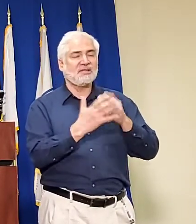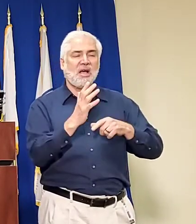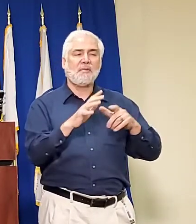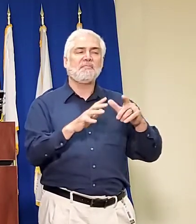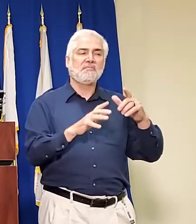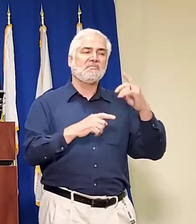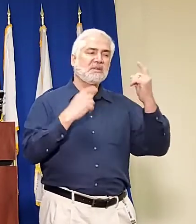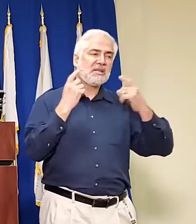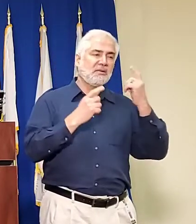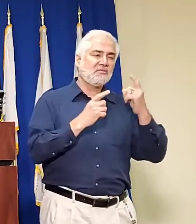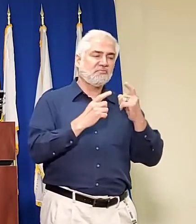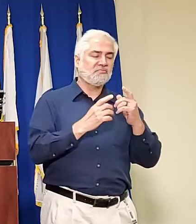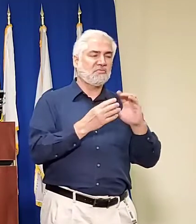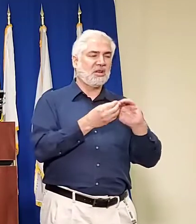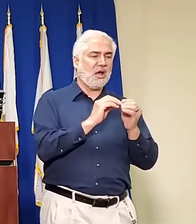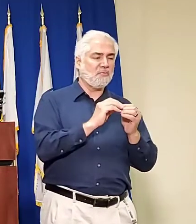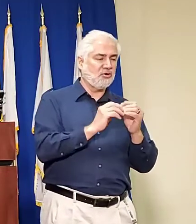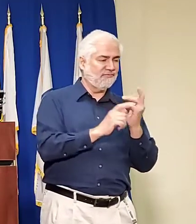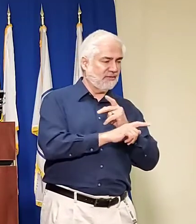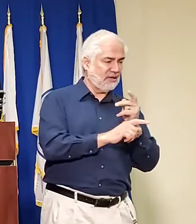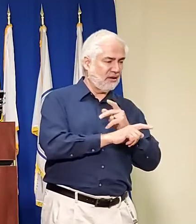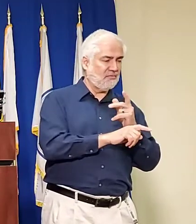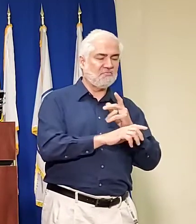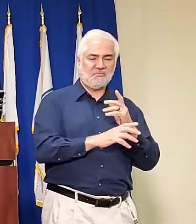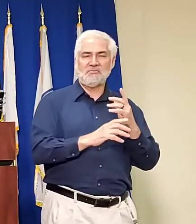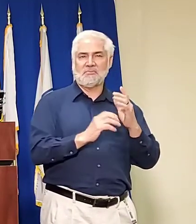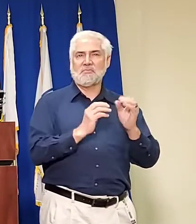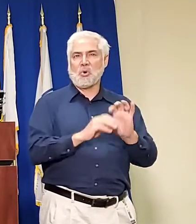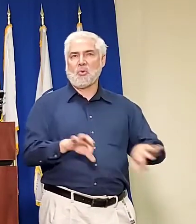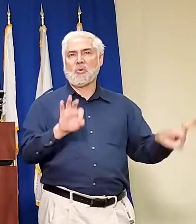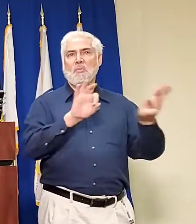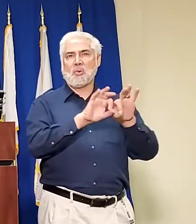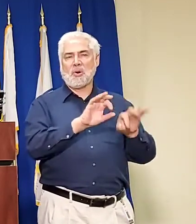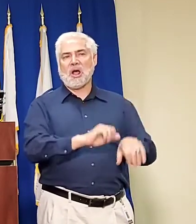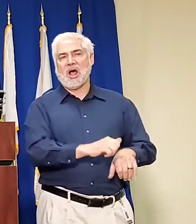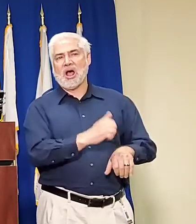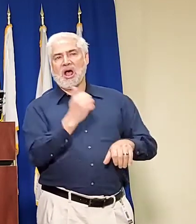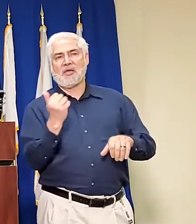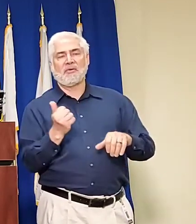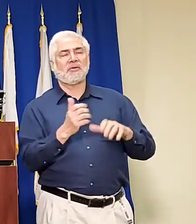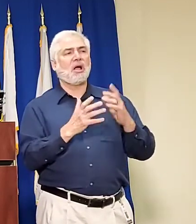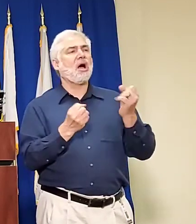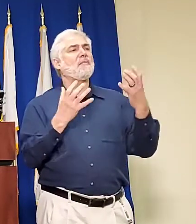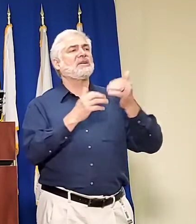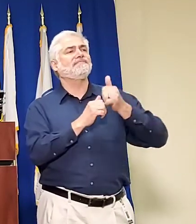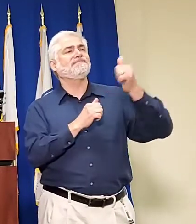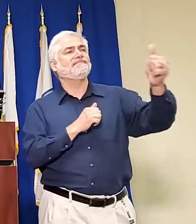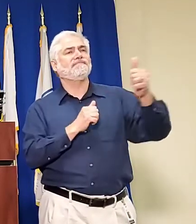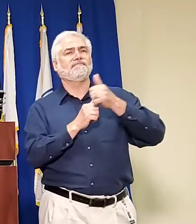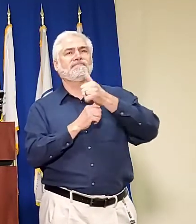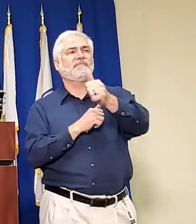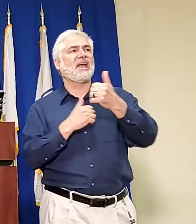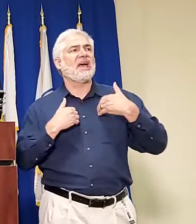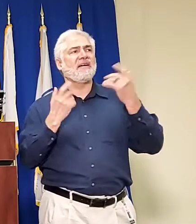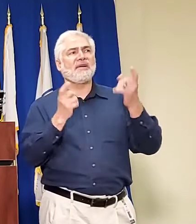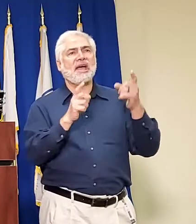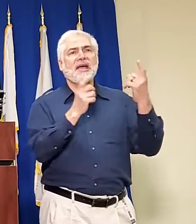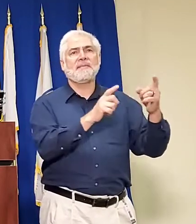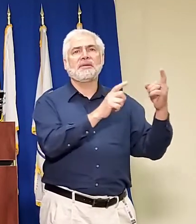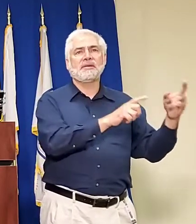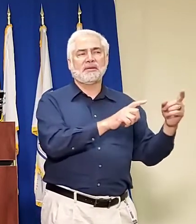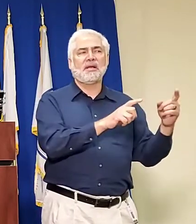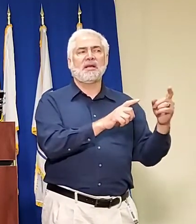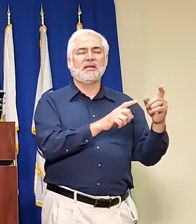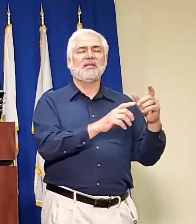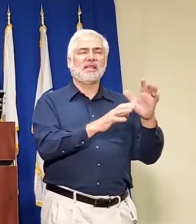take in more factors than others, if that makes sense. So, you know, how much social distancing do we really have? And that